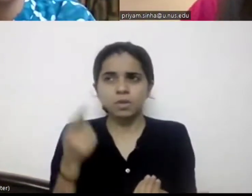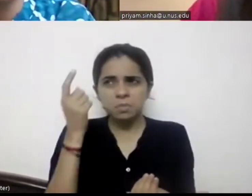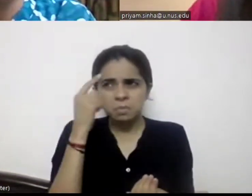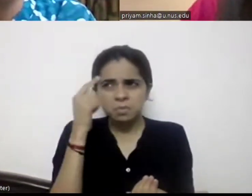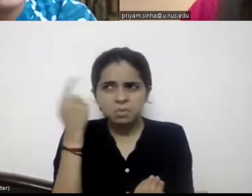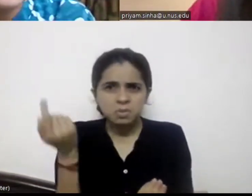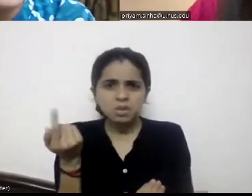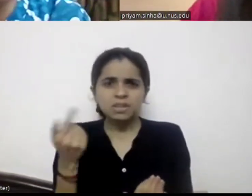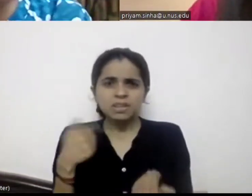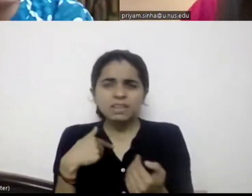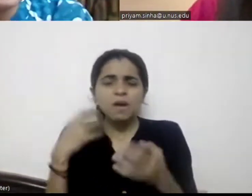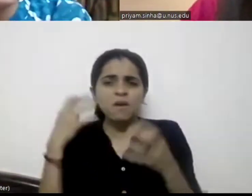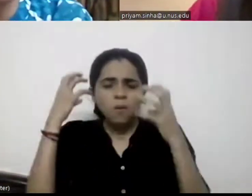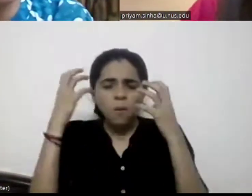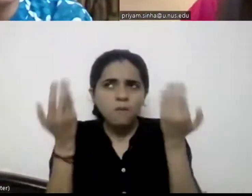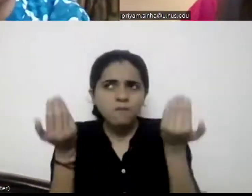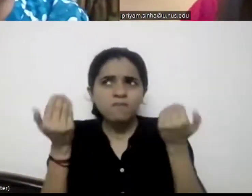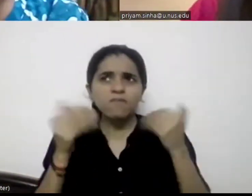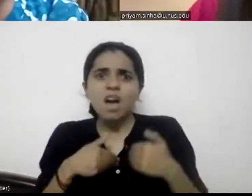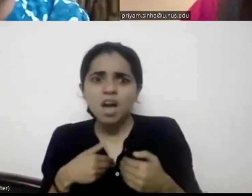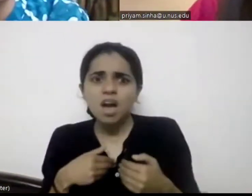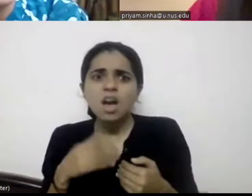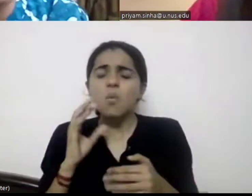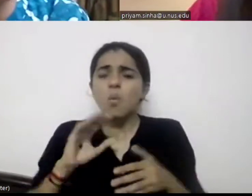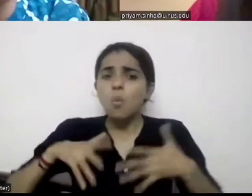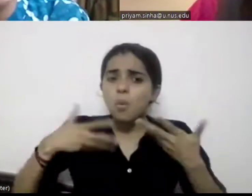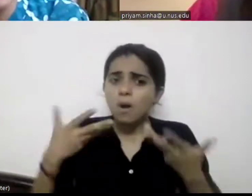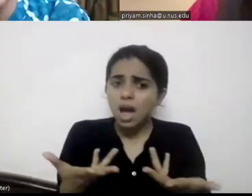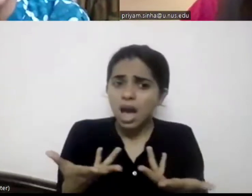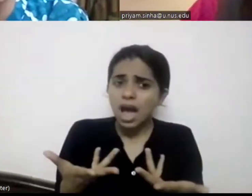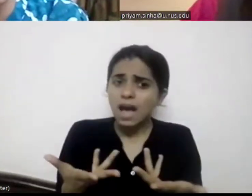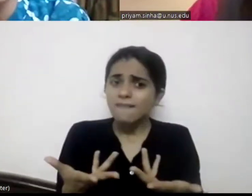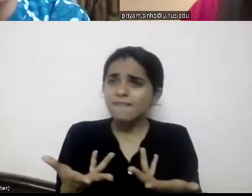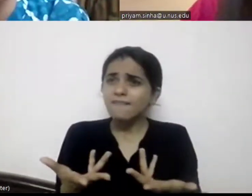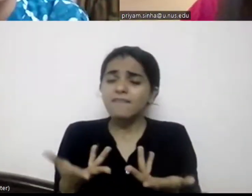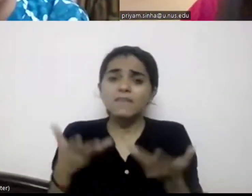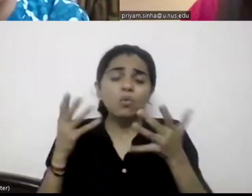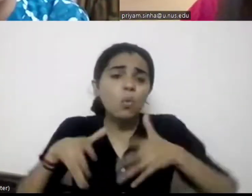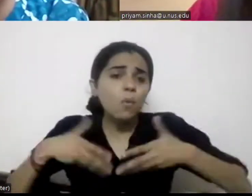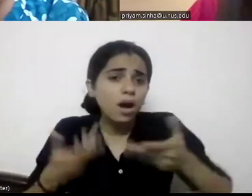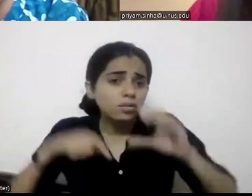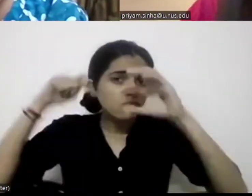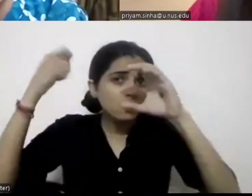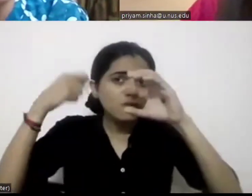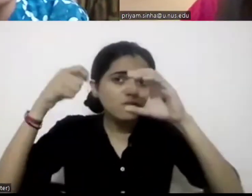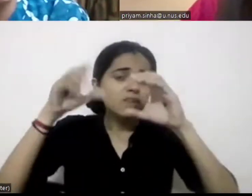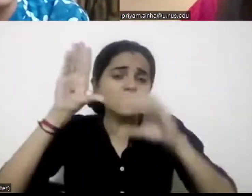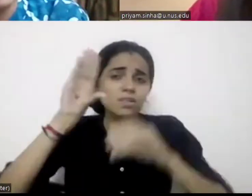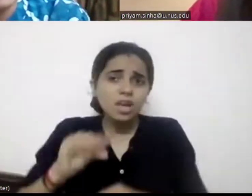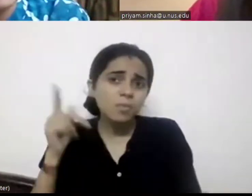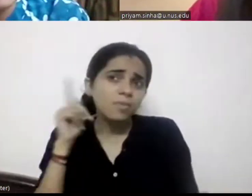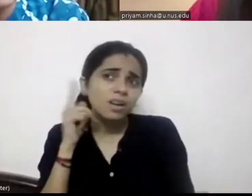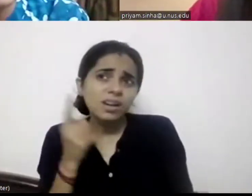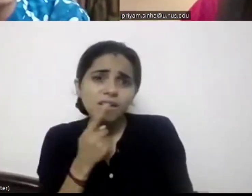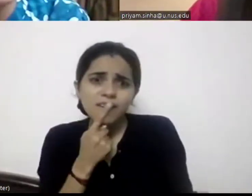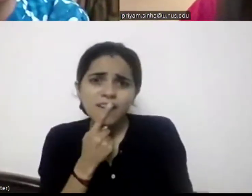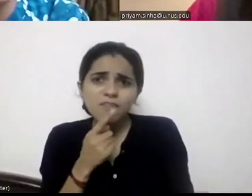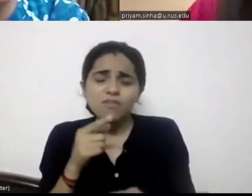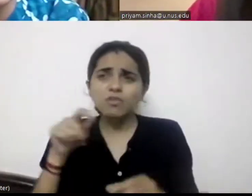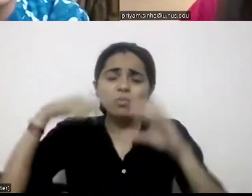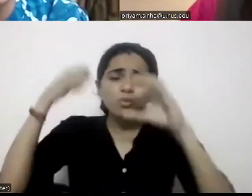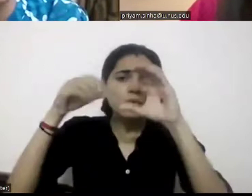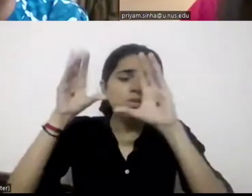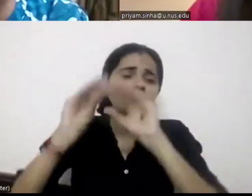that why is there this lack of narrative about deaf people in terms